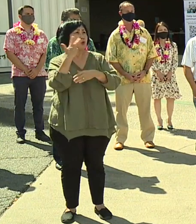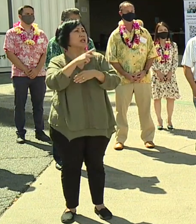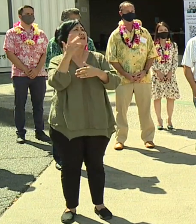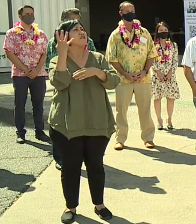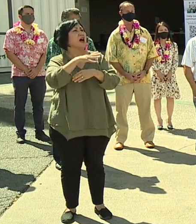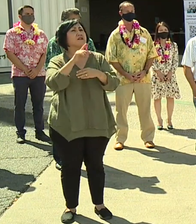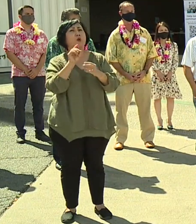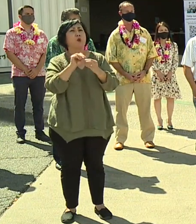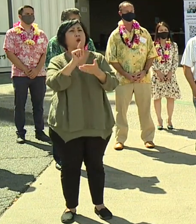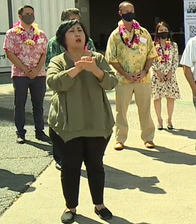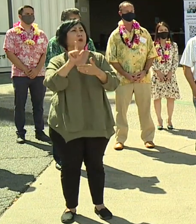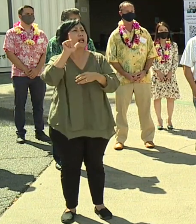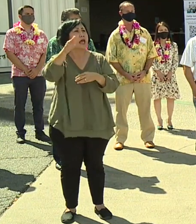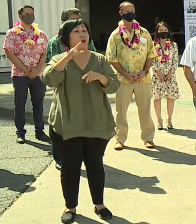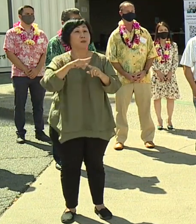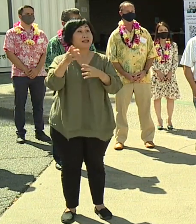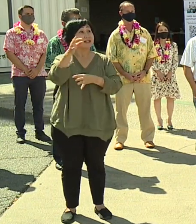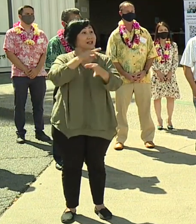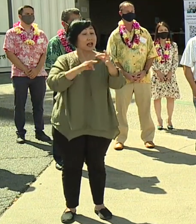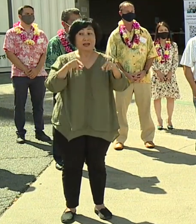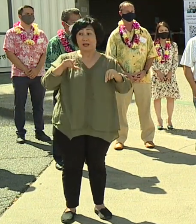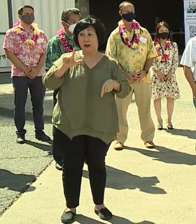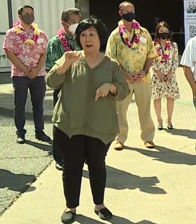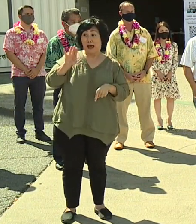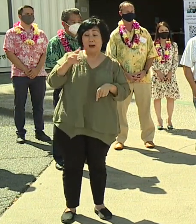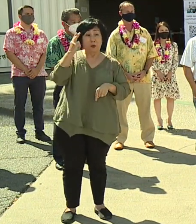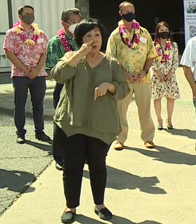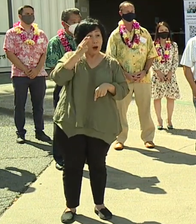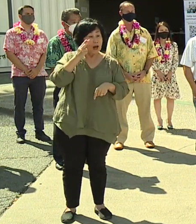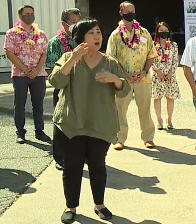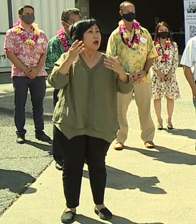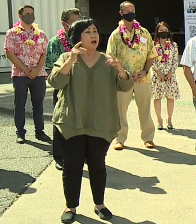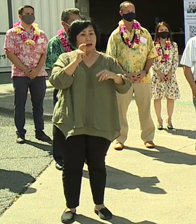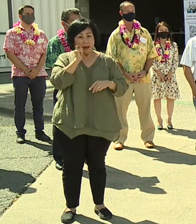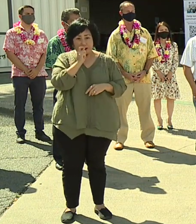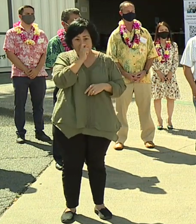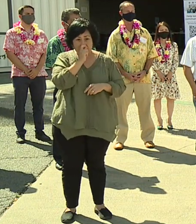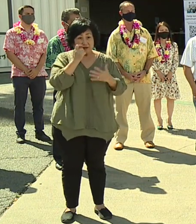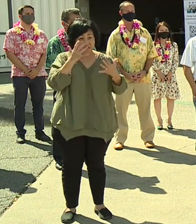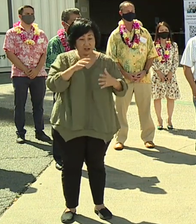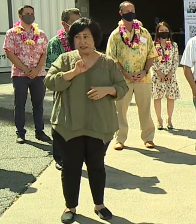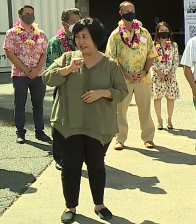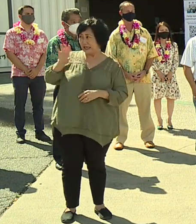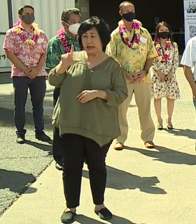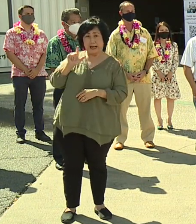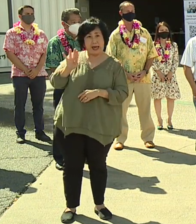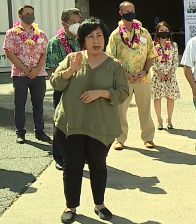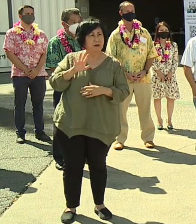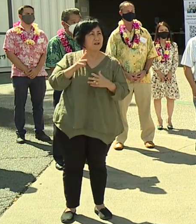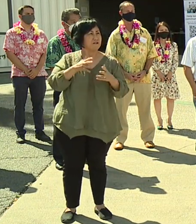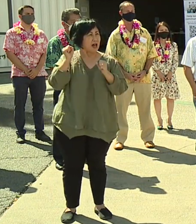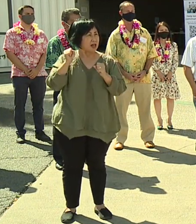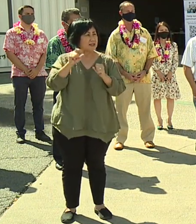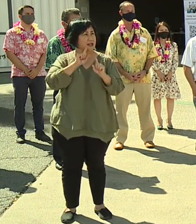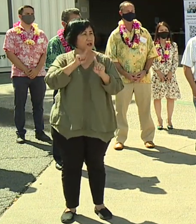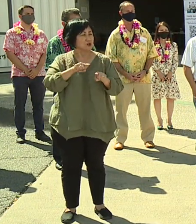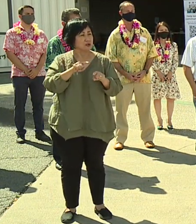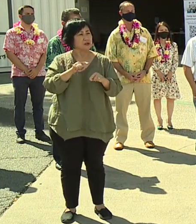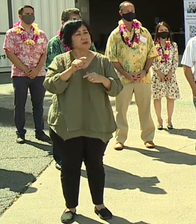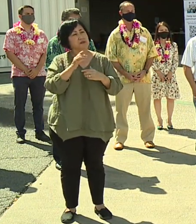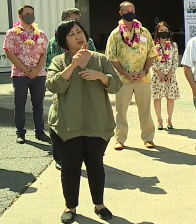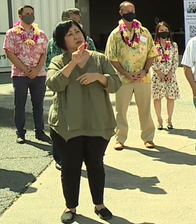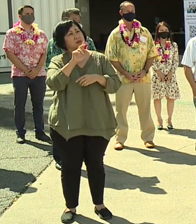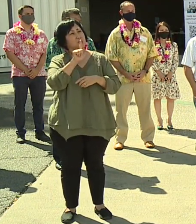this lab facility here in the islands, being able to process the samples within 24 to 48 hours is